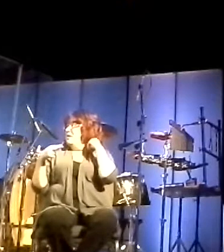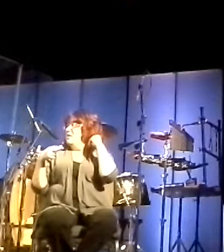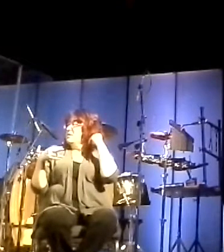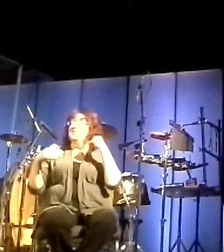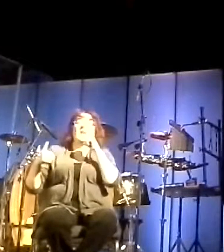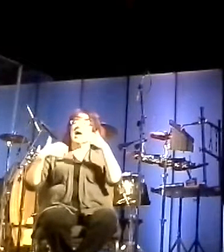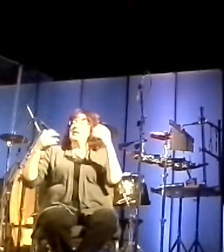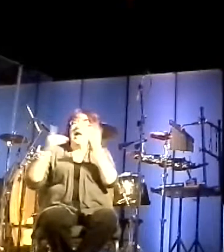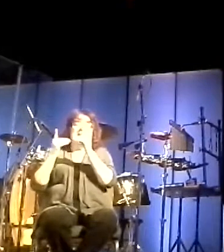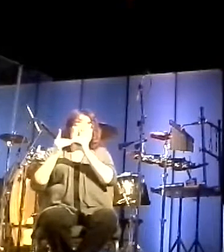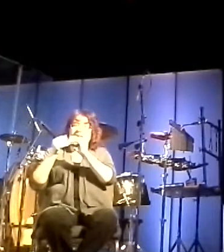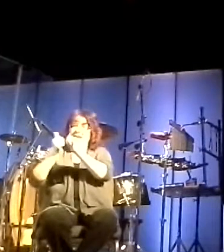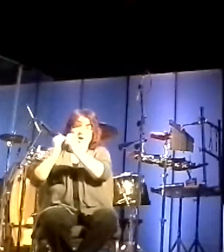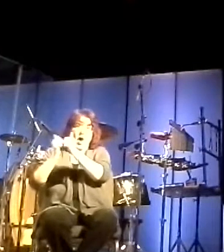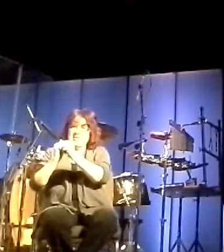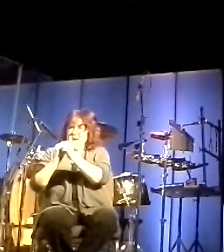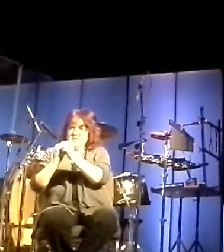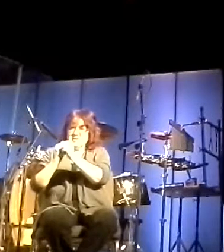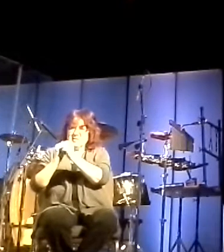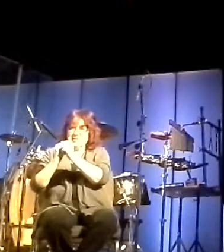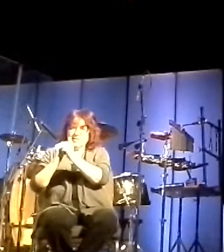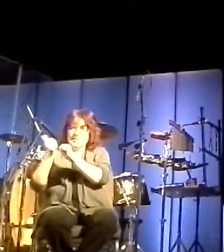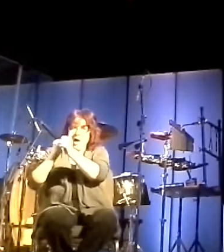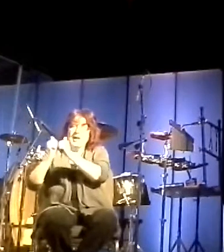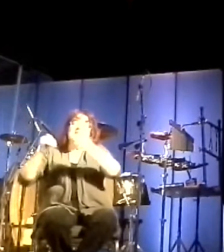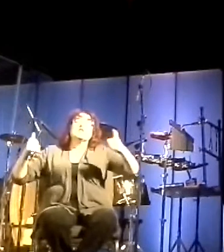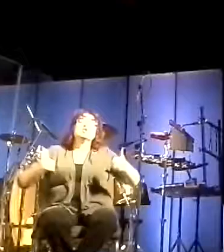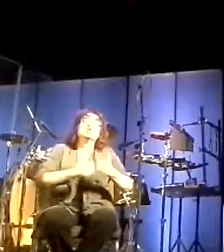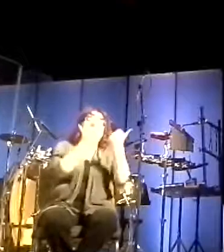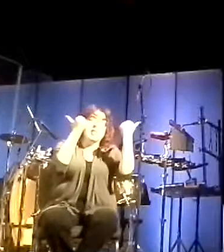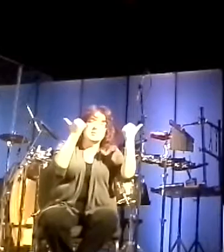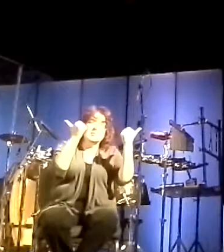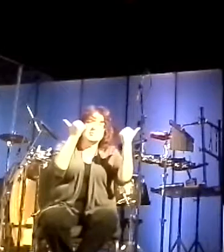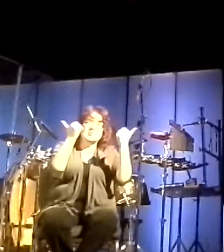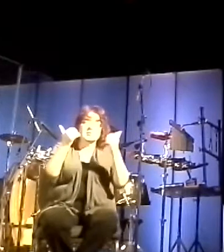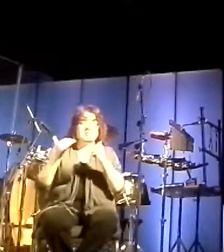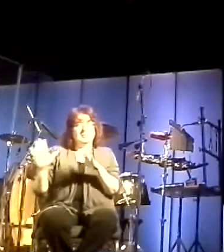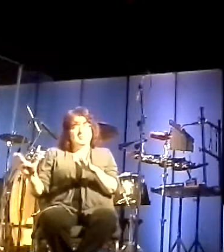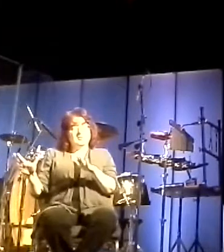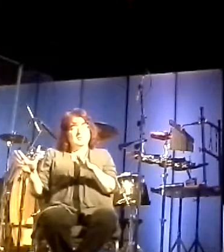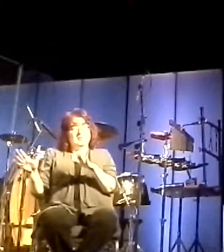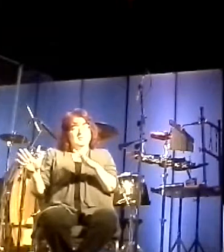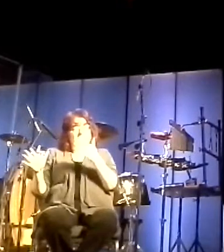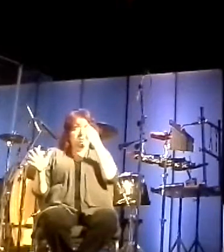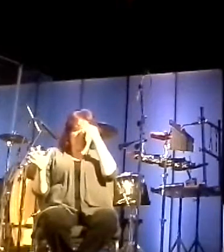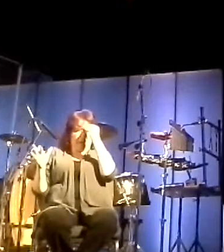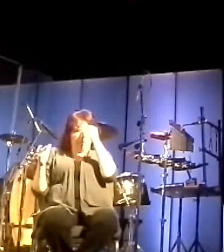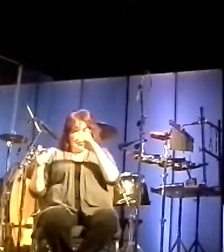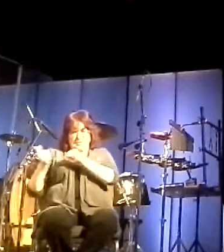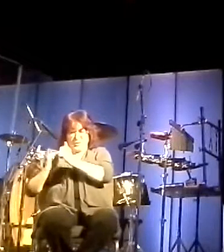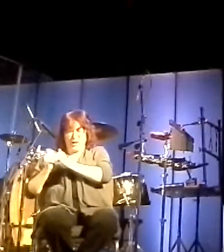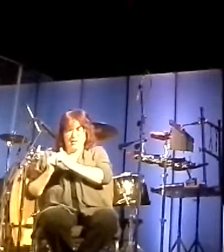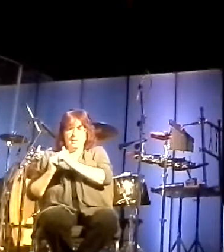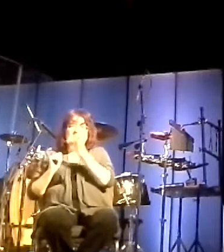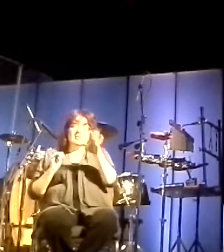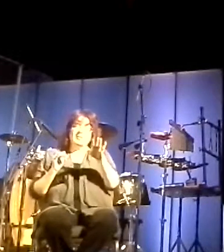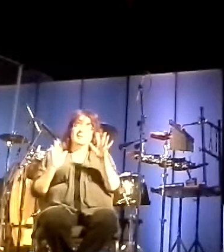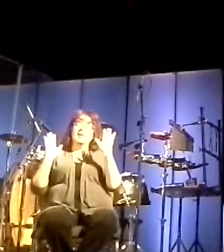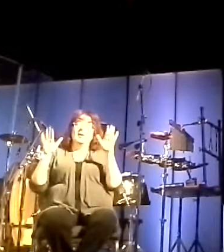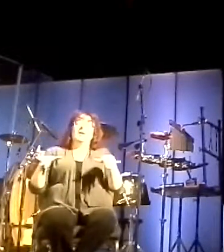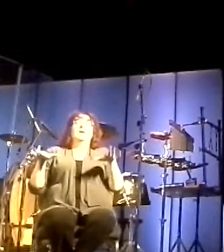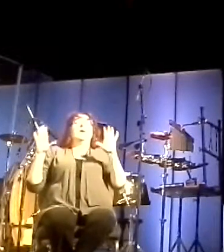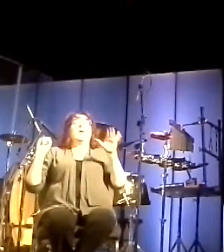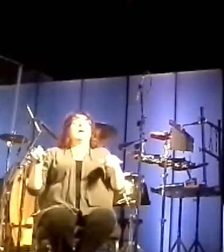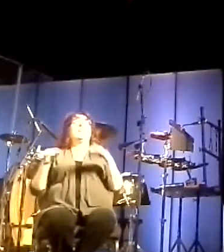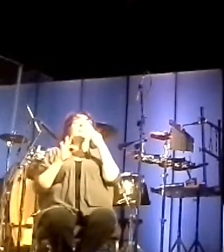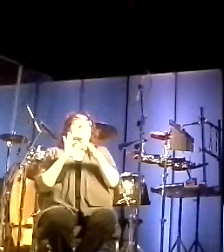challenge. It's not a dating contest, Brian. It's not a dating contest. Challenge. Okay. Why I have a block in my brain. How many dates can you squeeze in between Valentine's Day? Well,